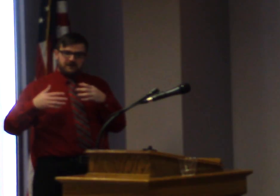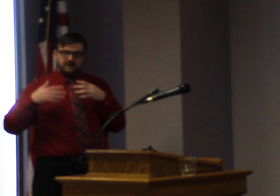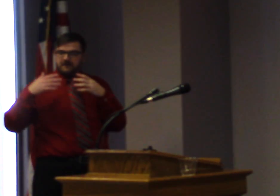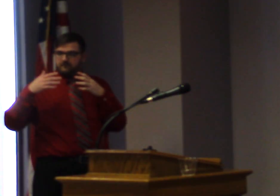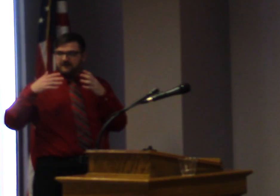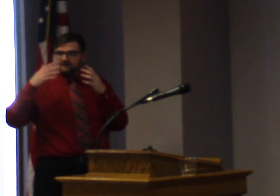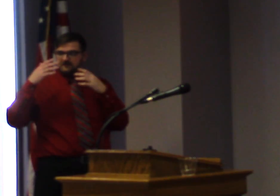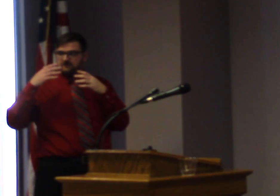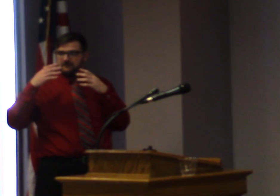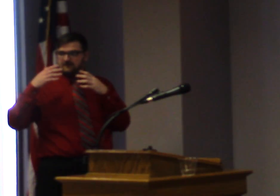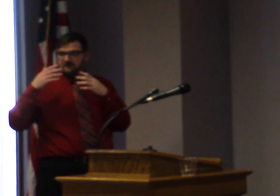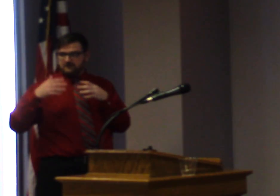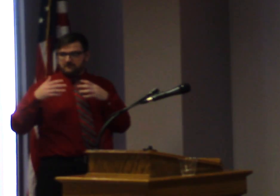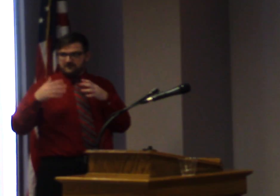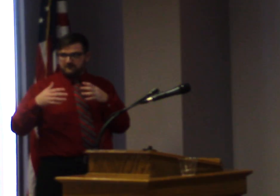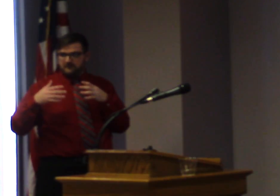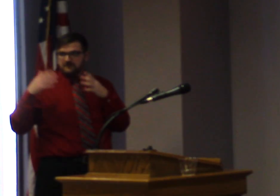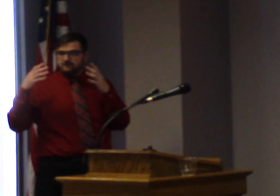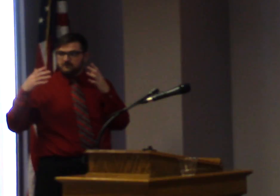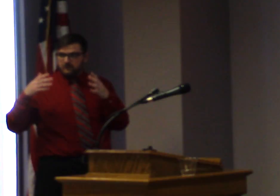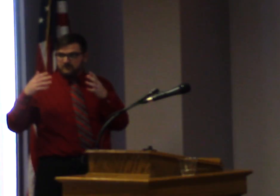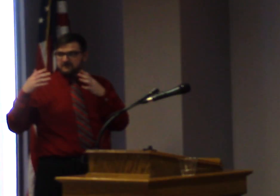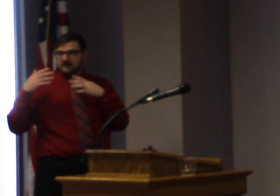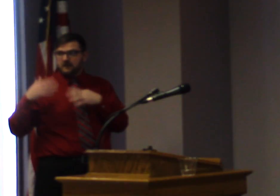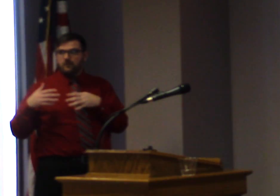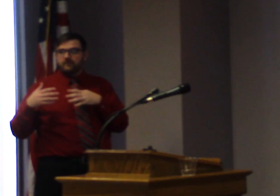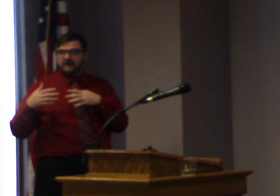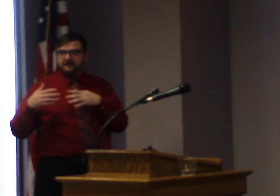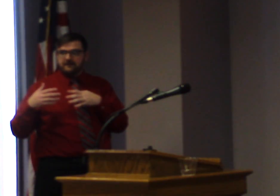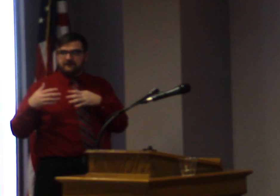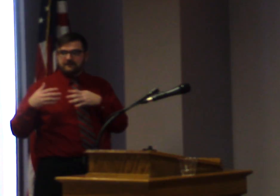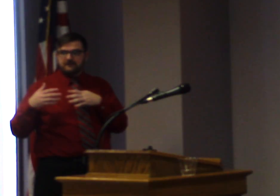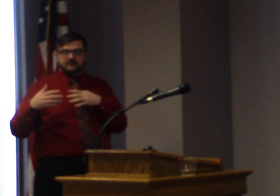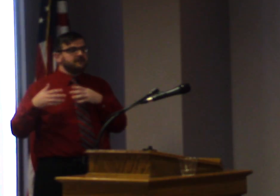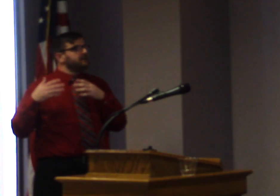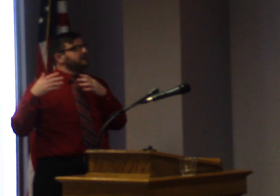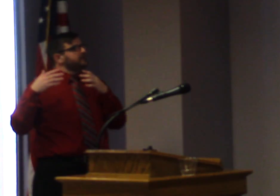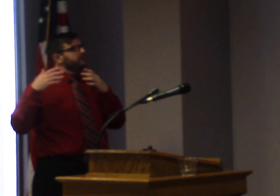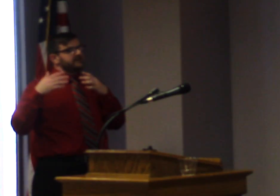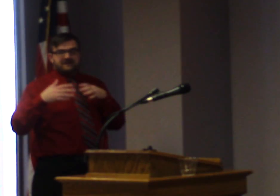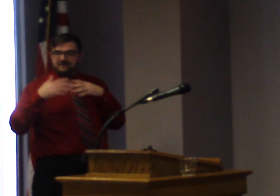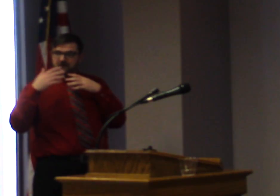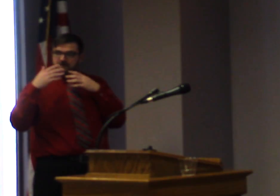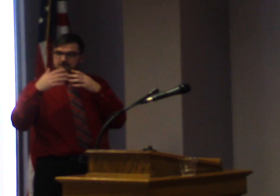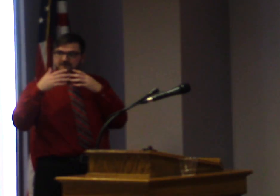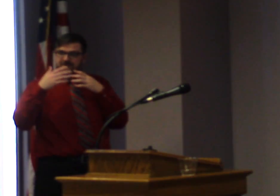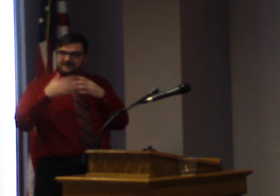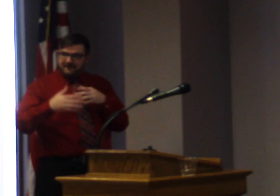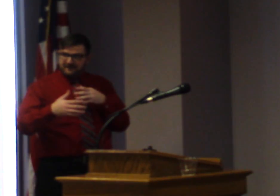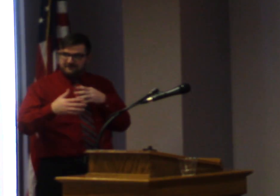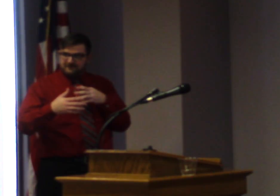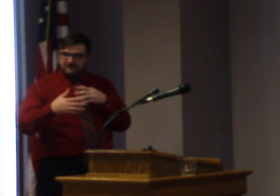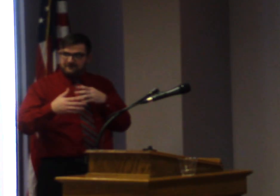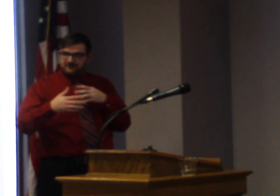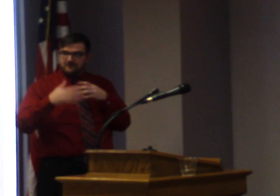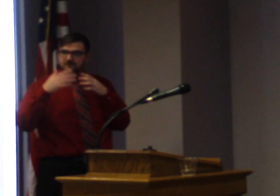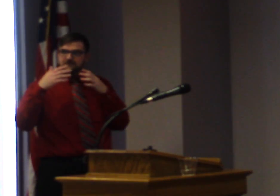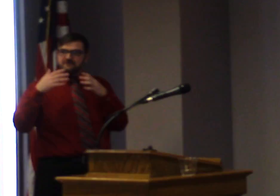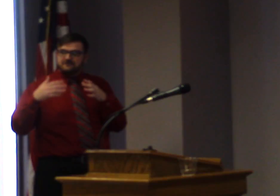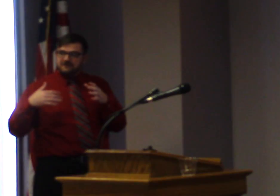deafblind, everybody thinks you have Usher syndrome, it's the ones that know about it. But that's not always the case. There's